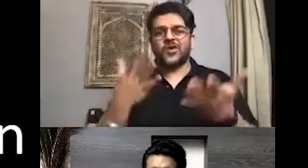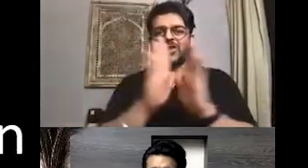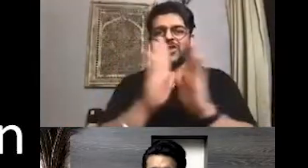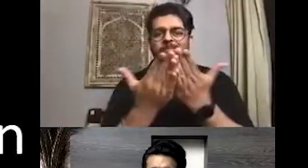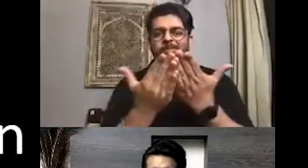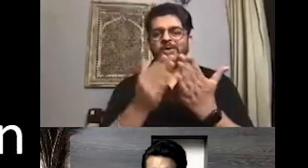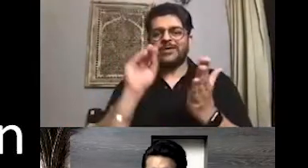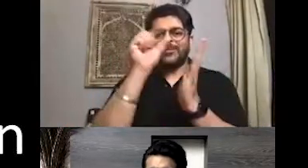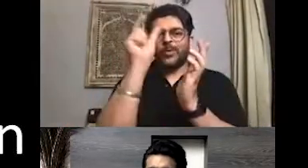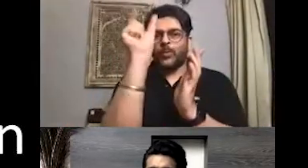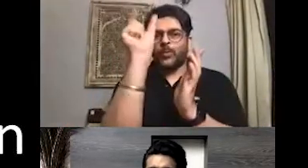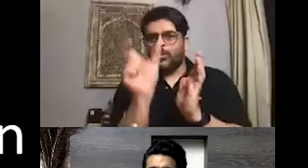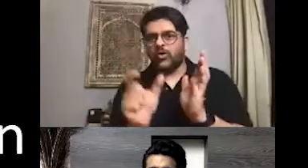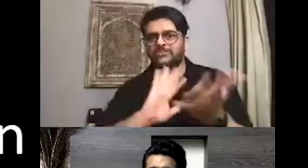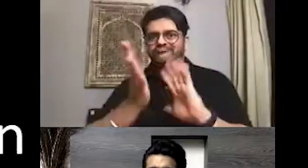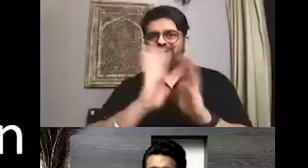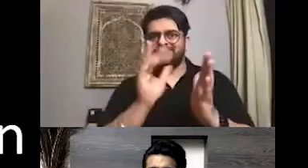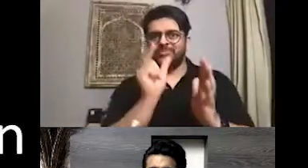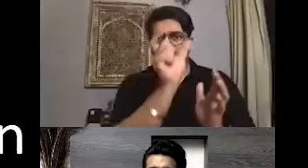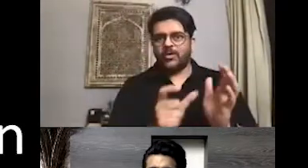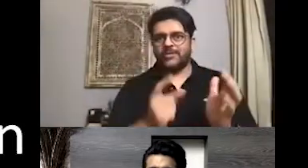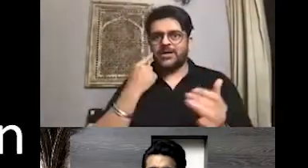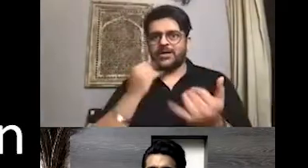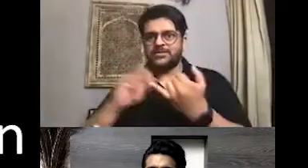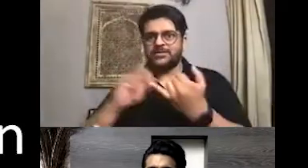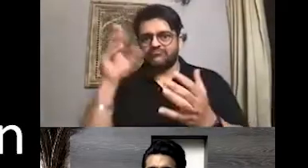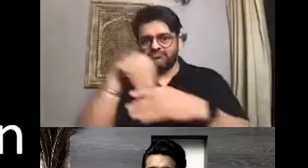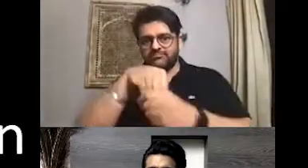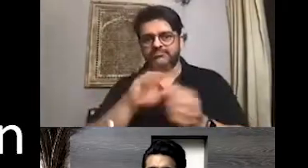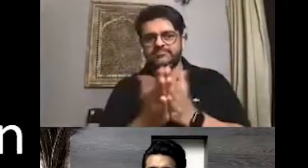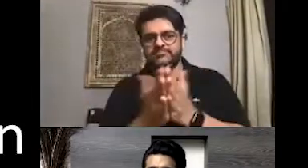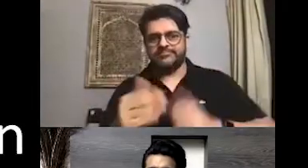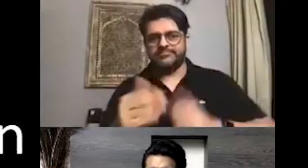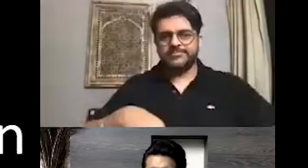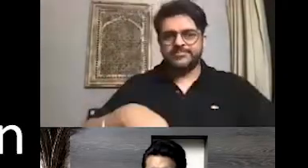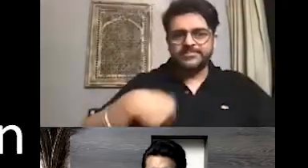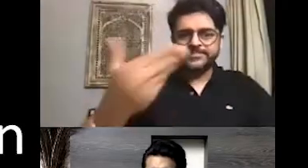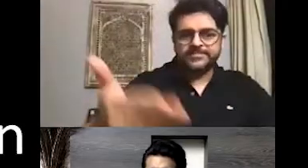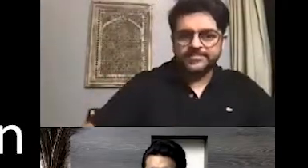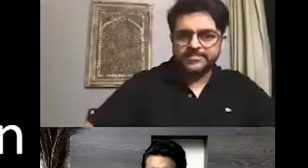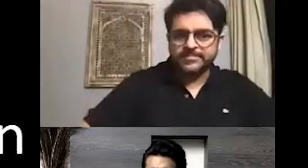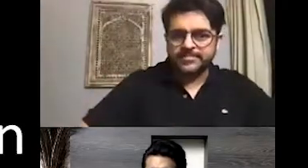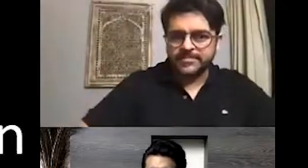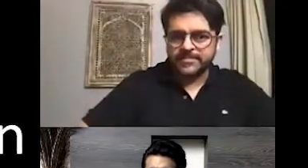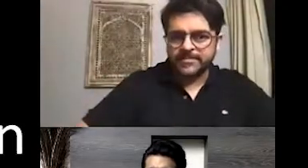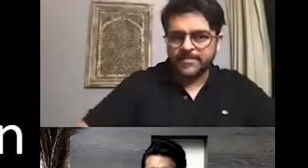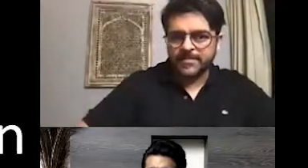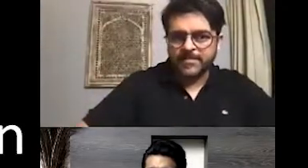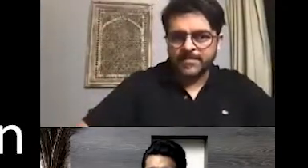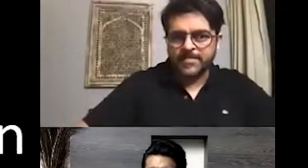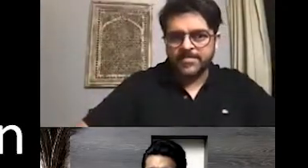another deaf person who also has published a book in which he has written ISL words.